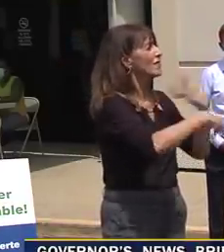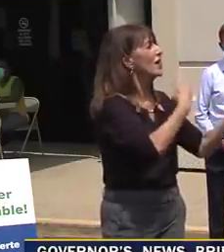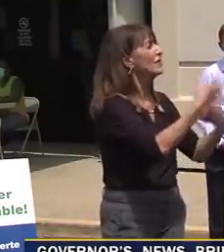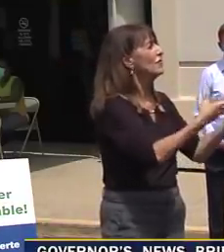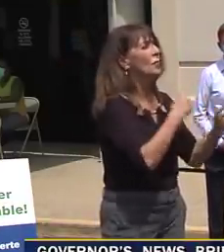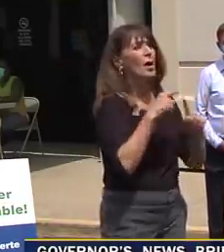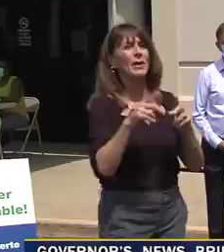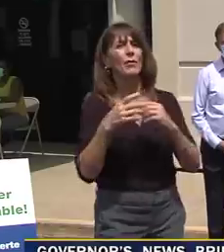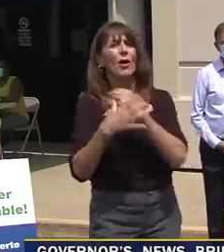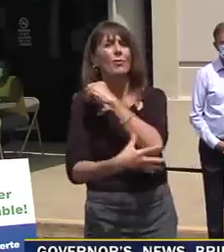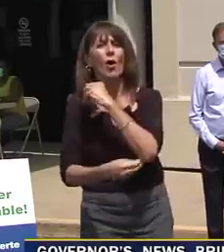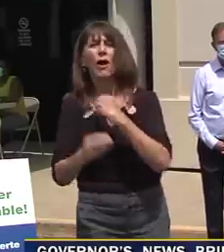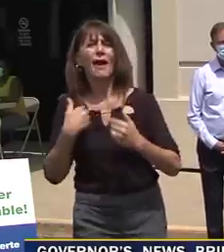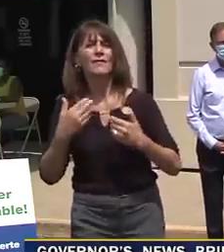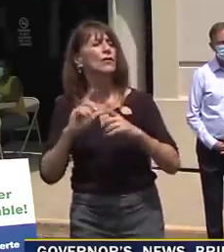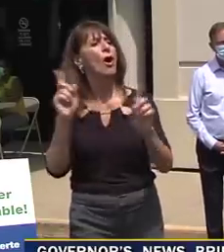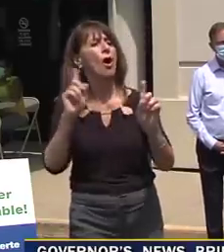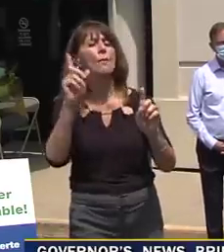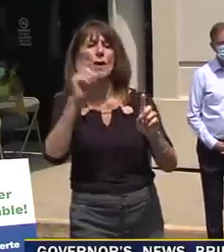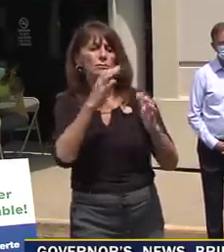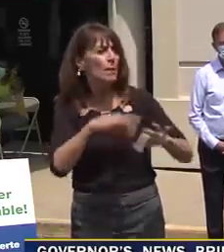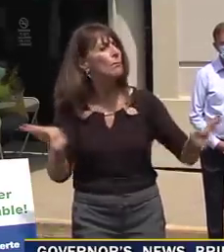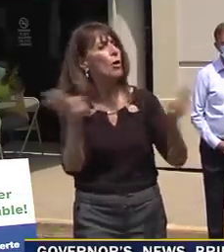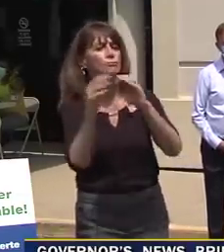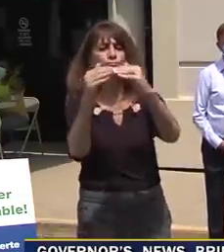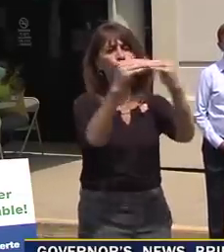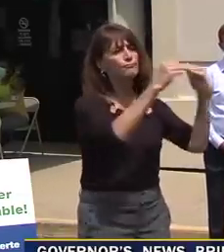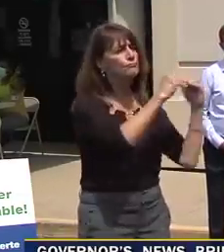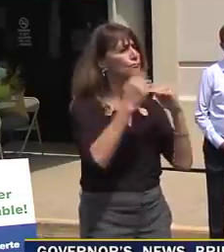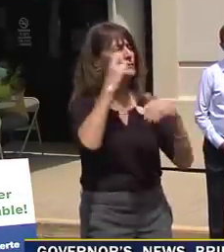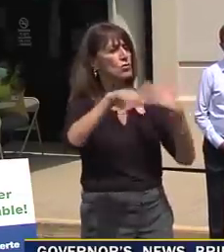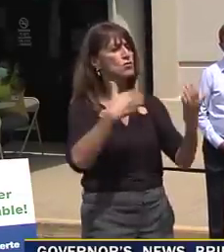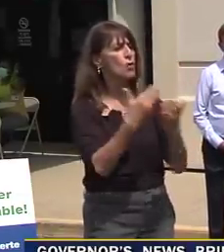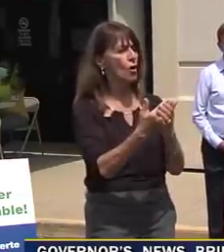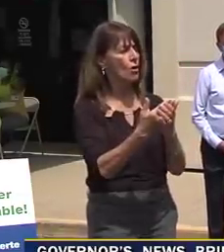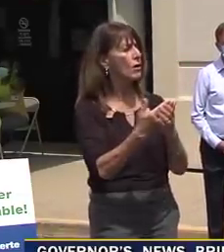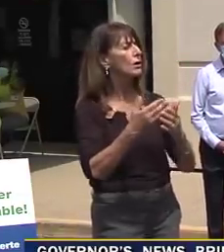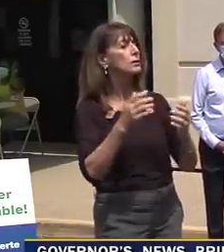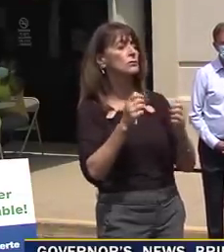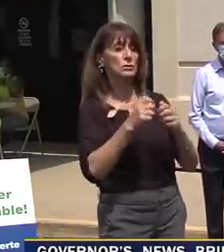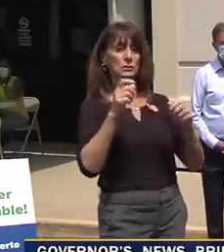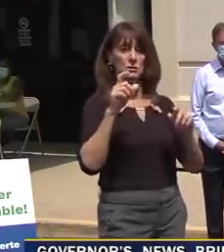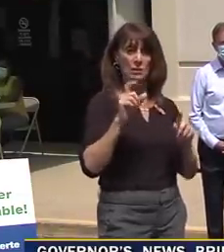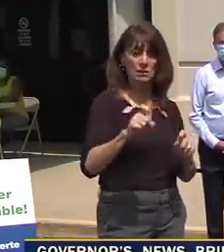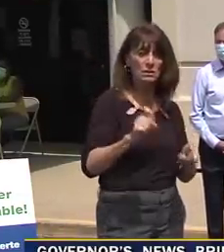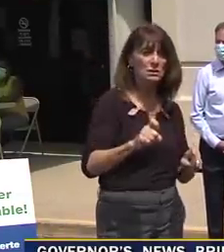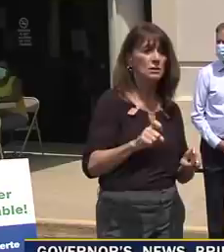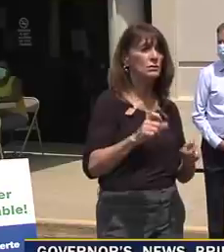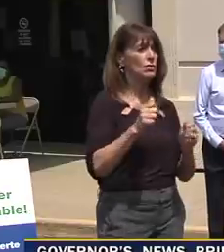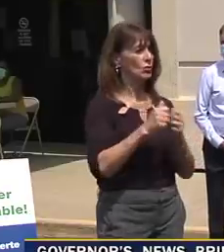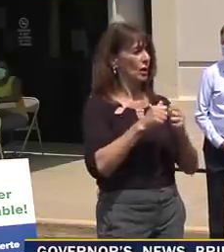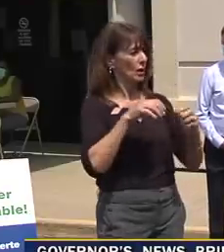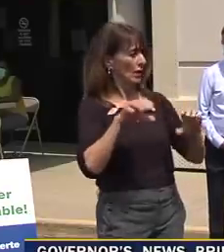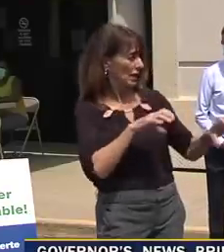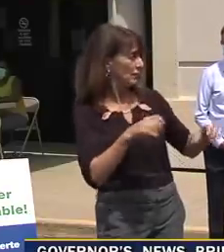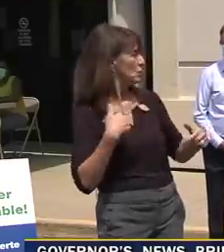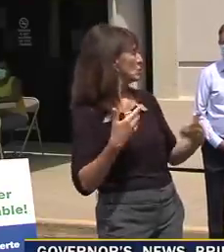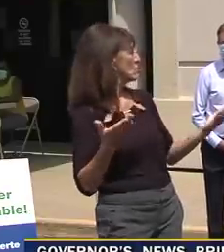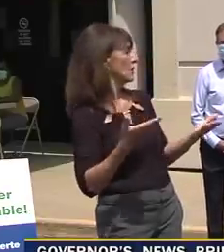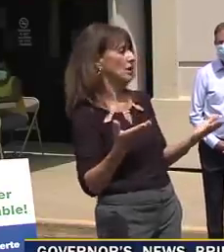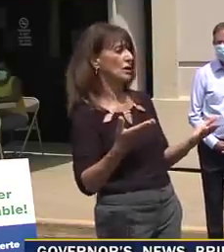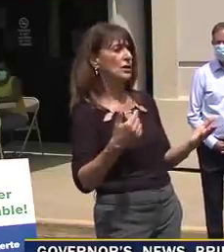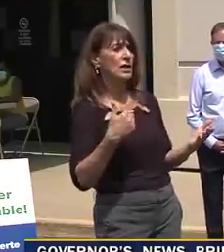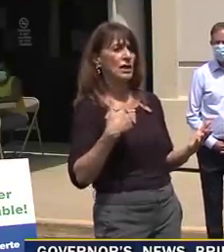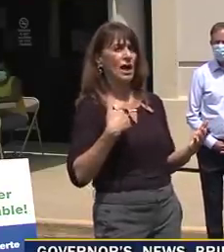to have consistency in access across the state. With our testing, events, and activities, you can see that this is a